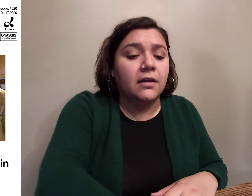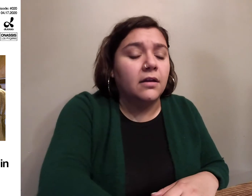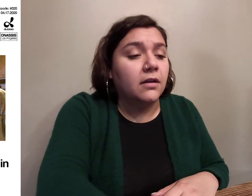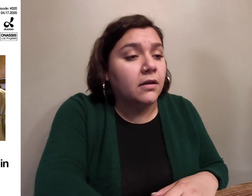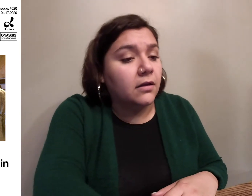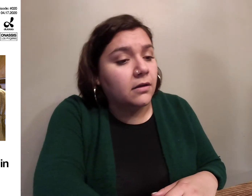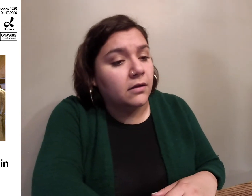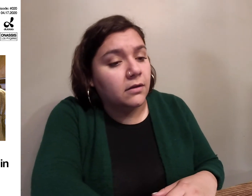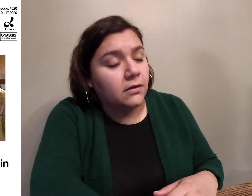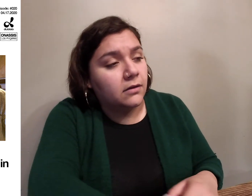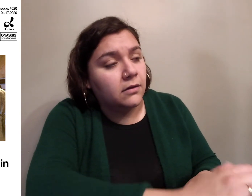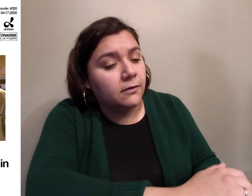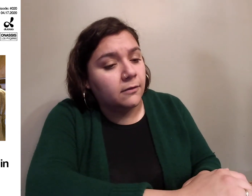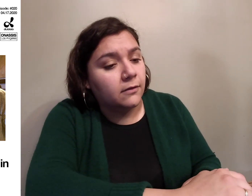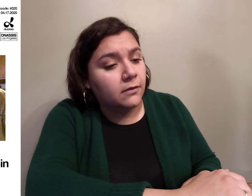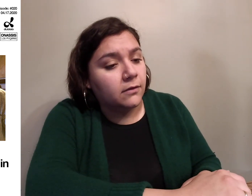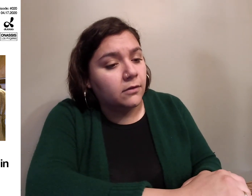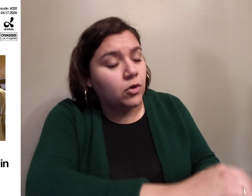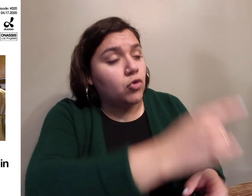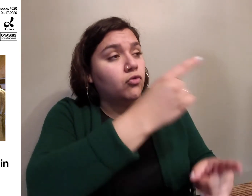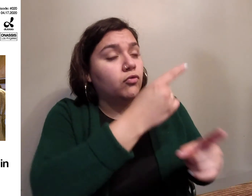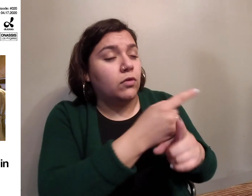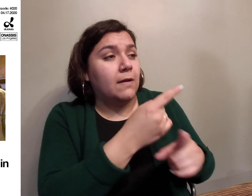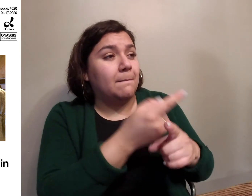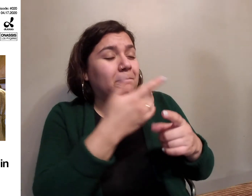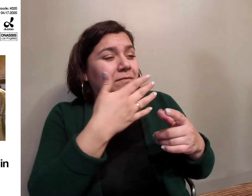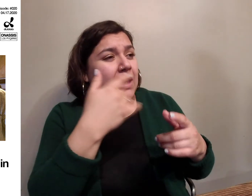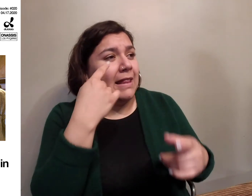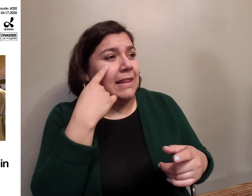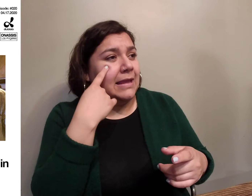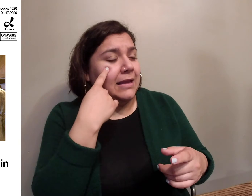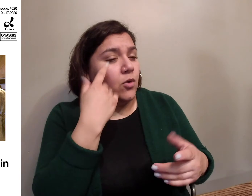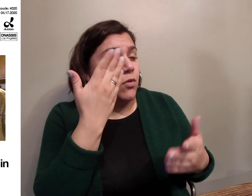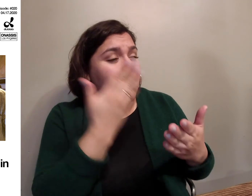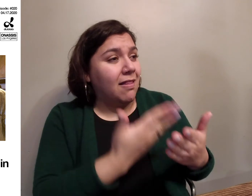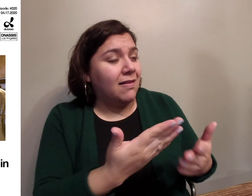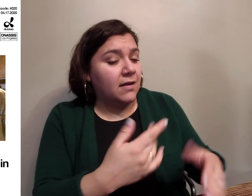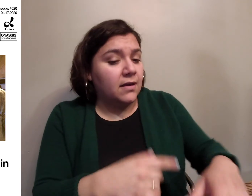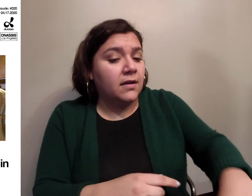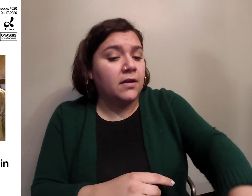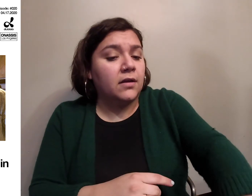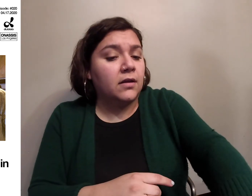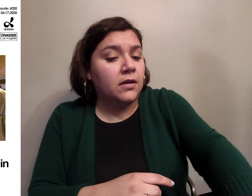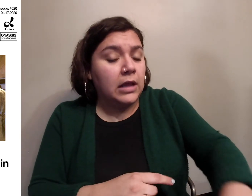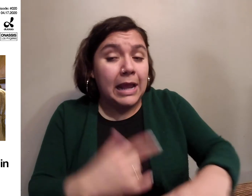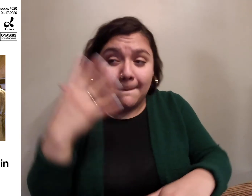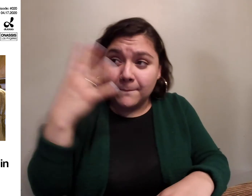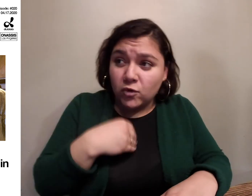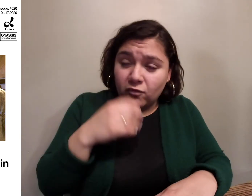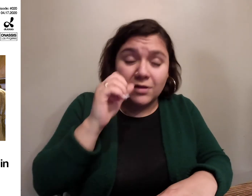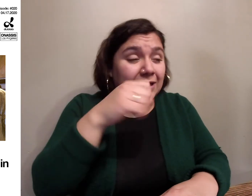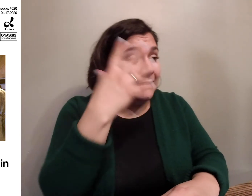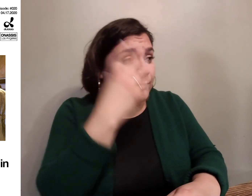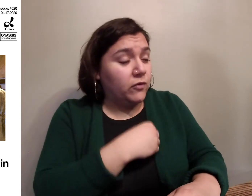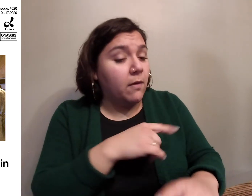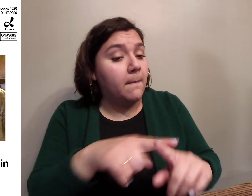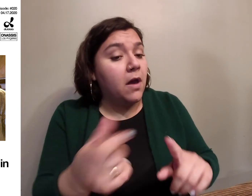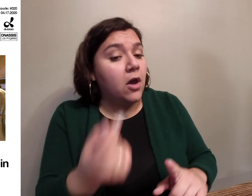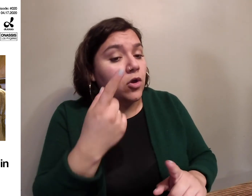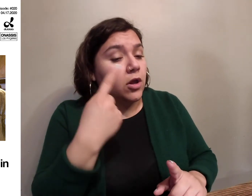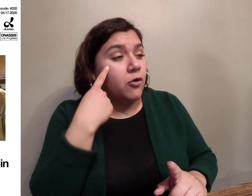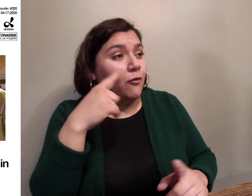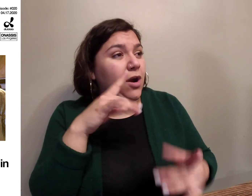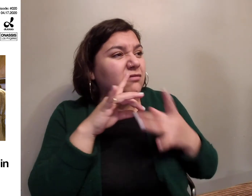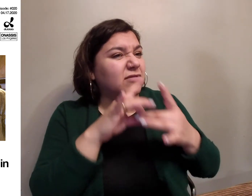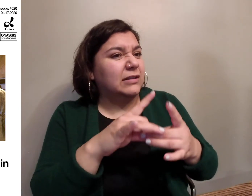in some sense. And I think one of the things... Which is so beautiful. It is beautiful. I'm on a darker subject, which I must